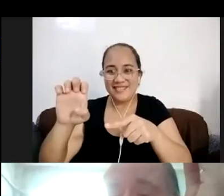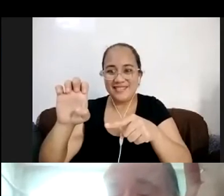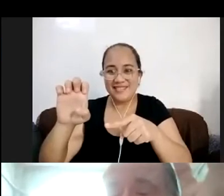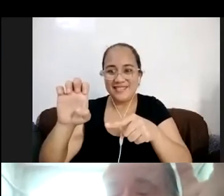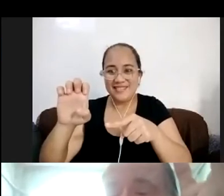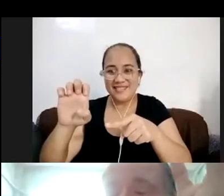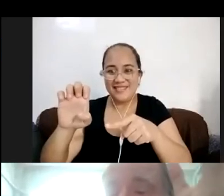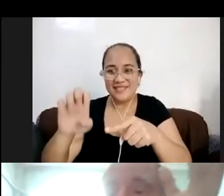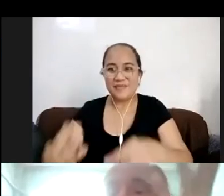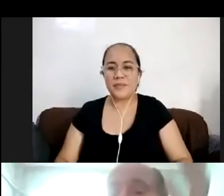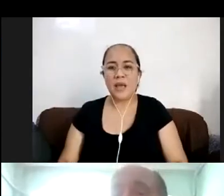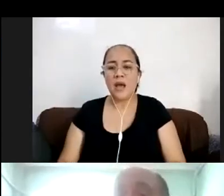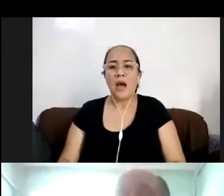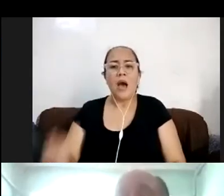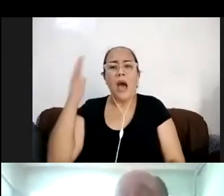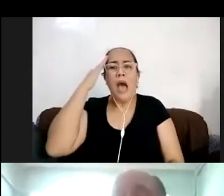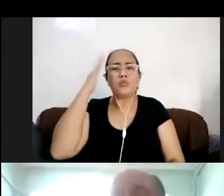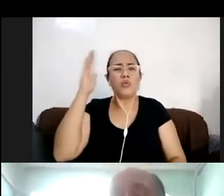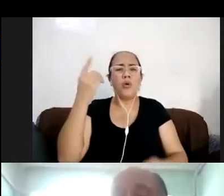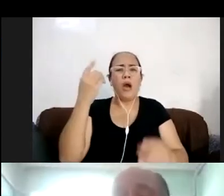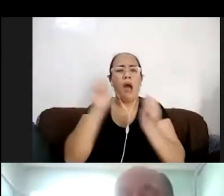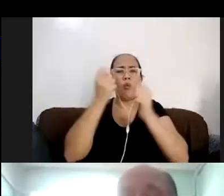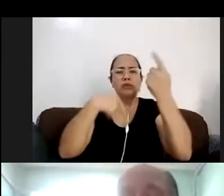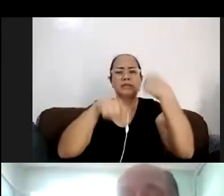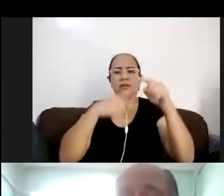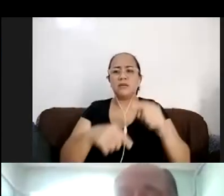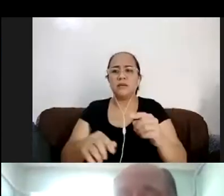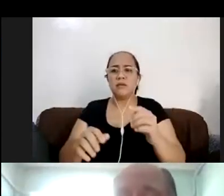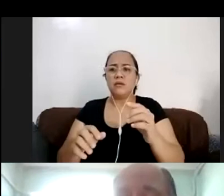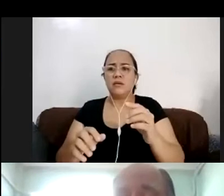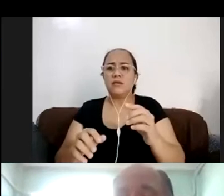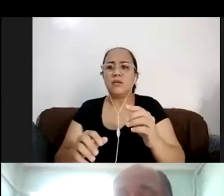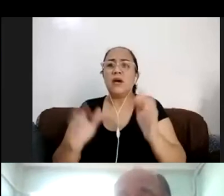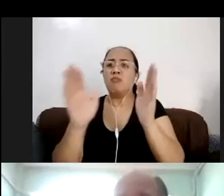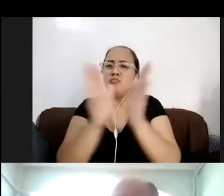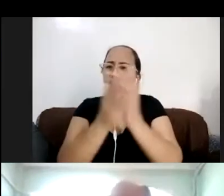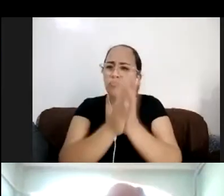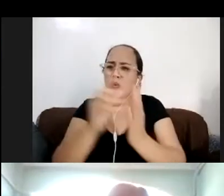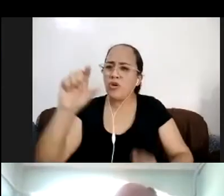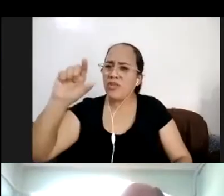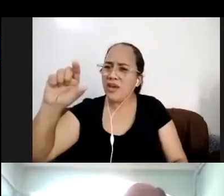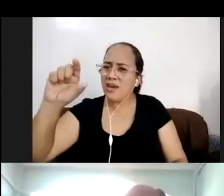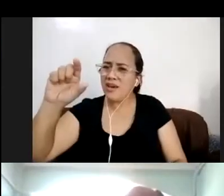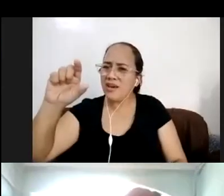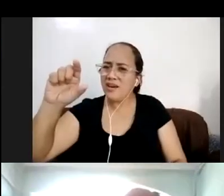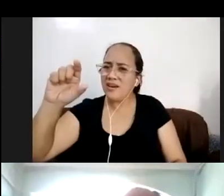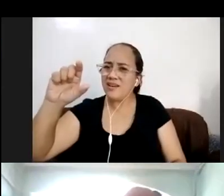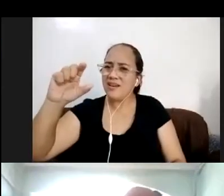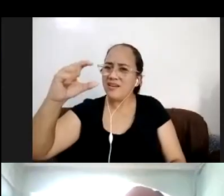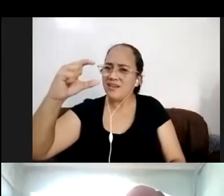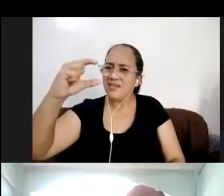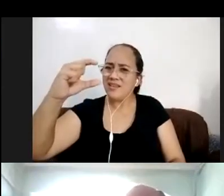Now, I don't know how you say this, but is it books thick? Sorry, books